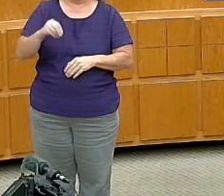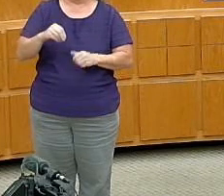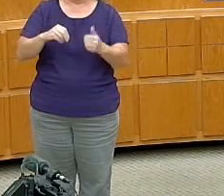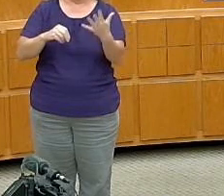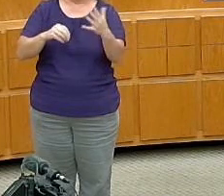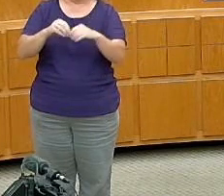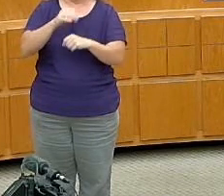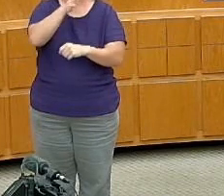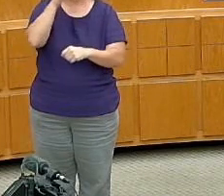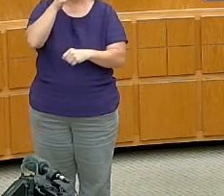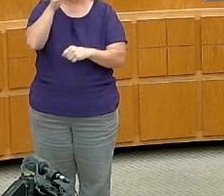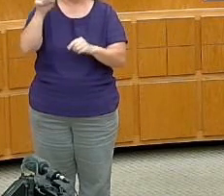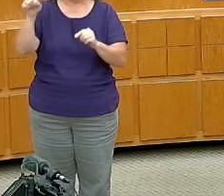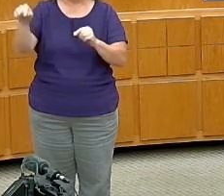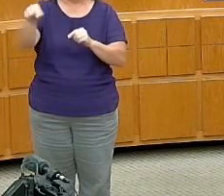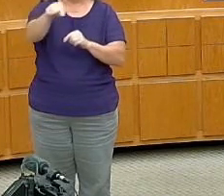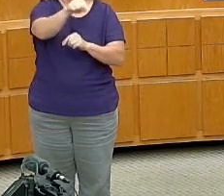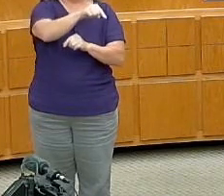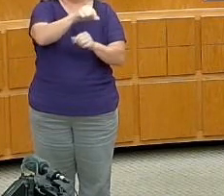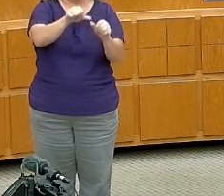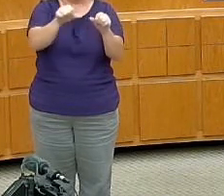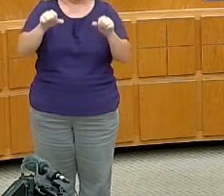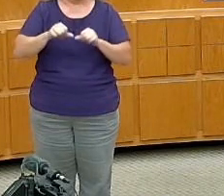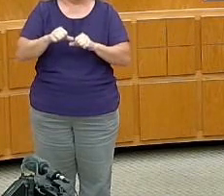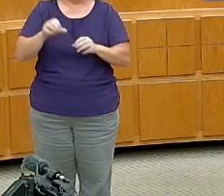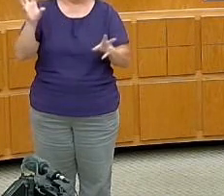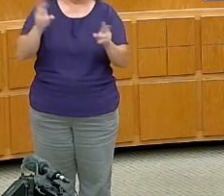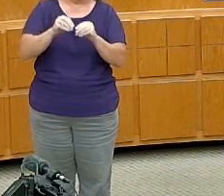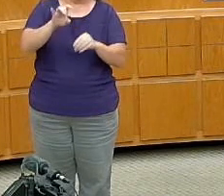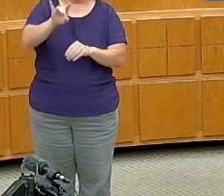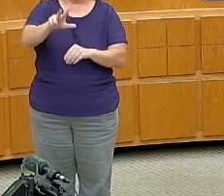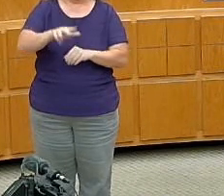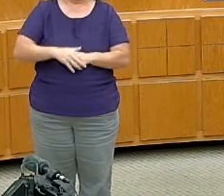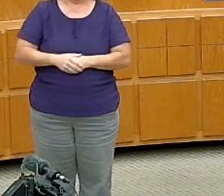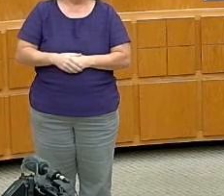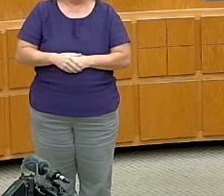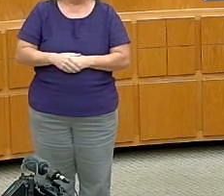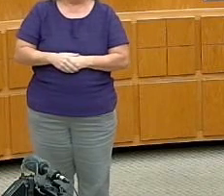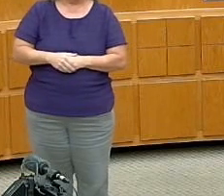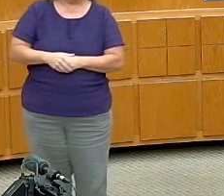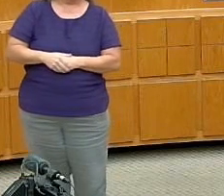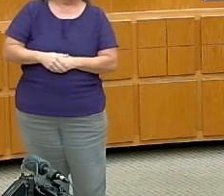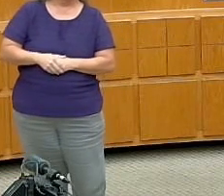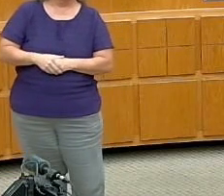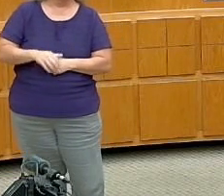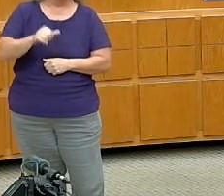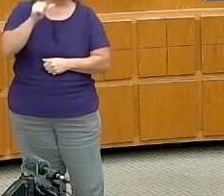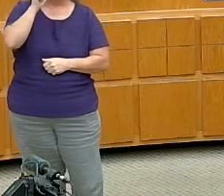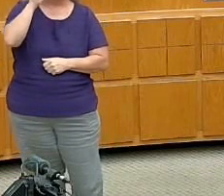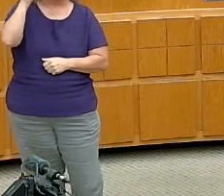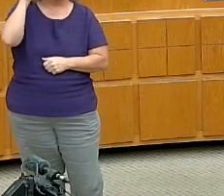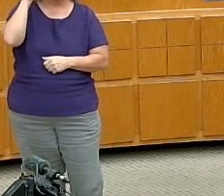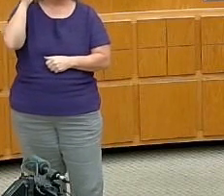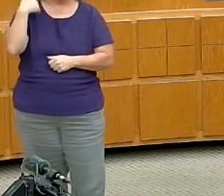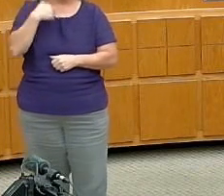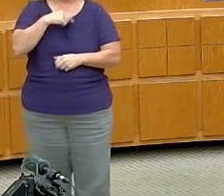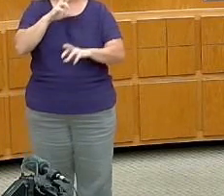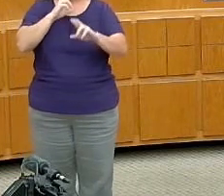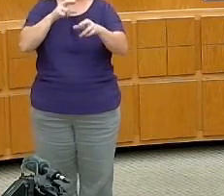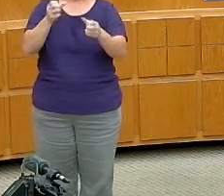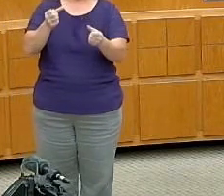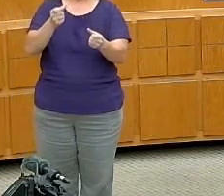total of 83. Now, as of yesterday, we began to report those persons that have